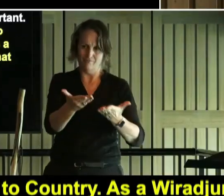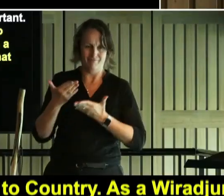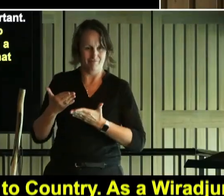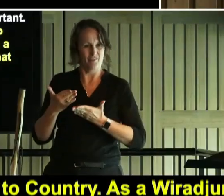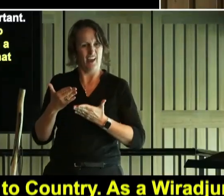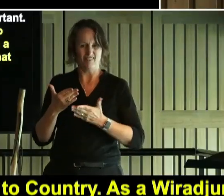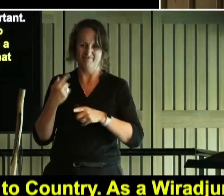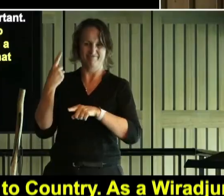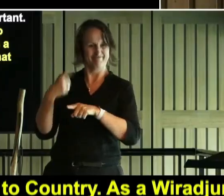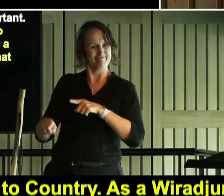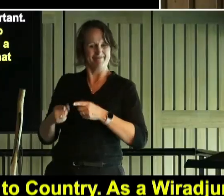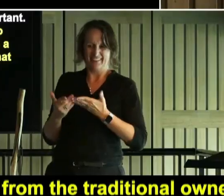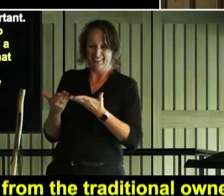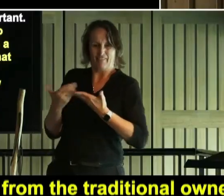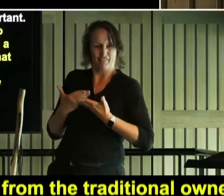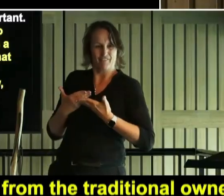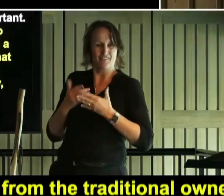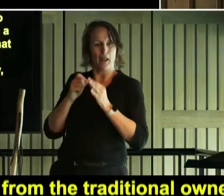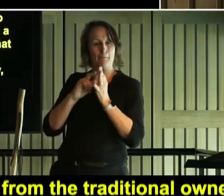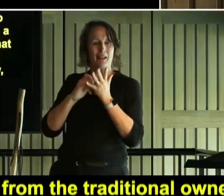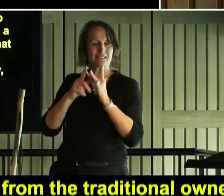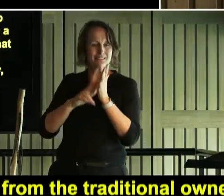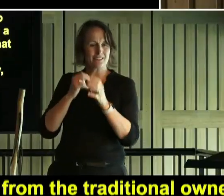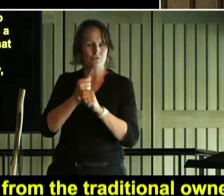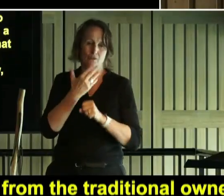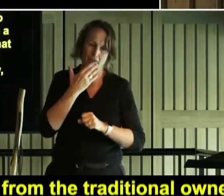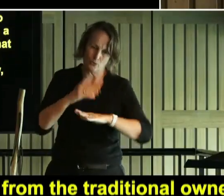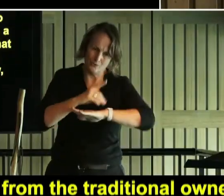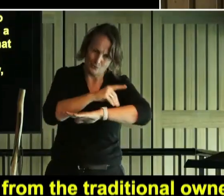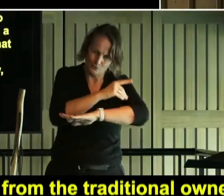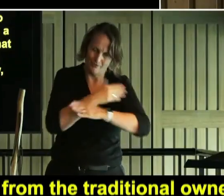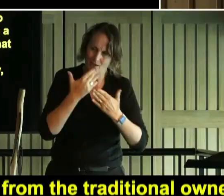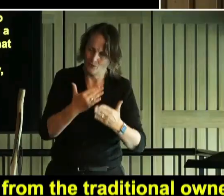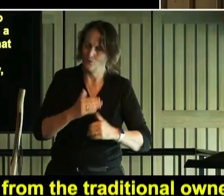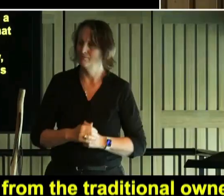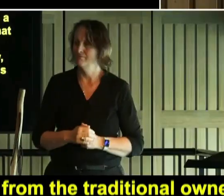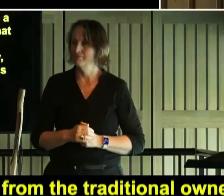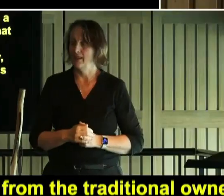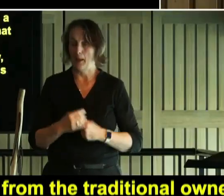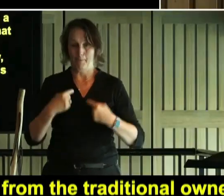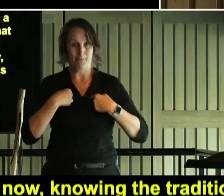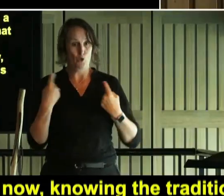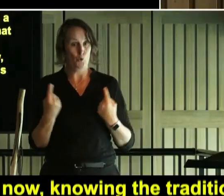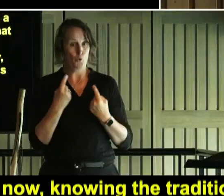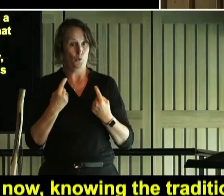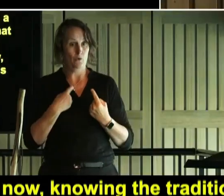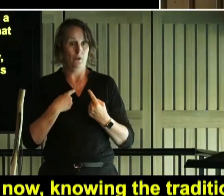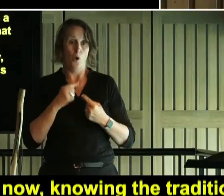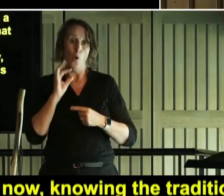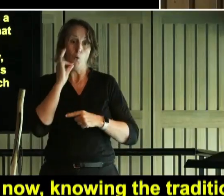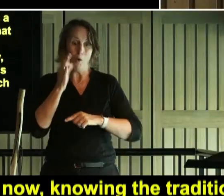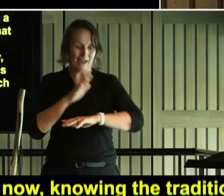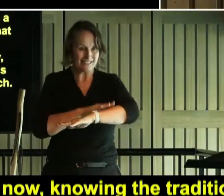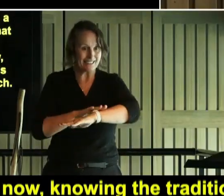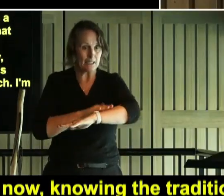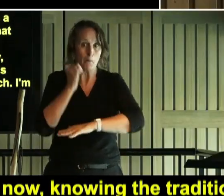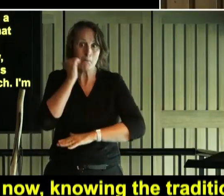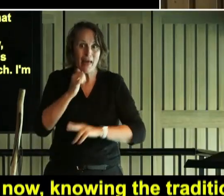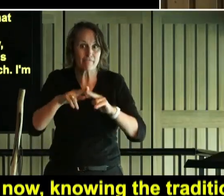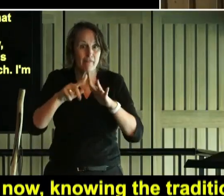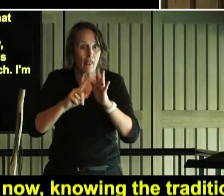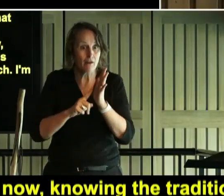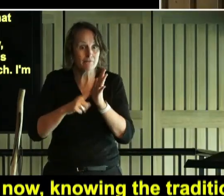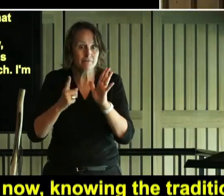their blessing for that as well. So thanks, Daniel, for that very much. And also just a quick descriptor, I'm a fair-skinned black fella. When one of